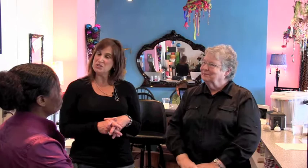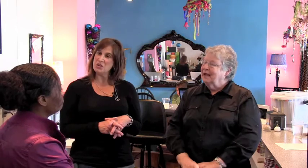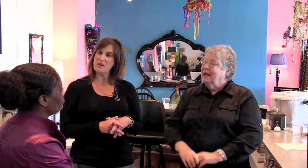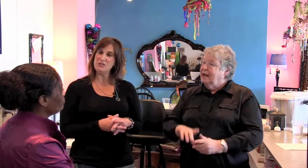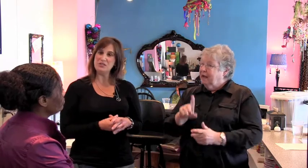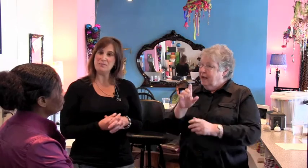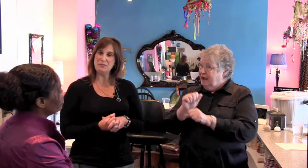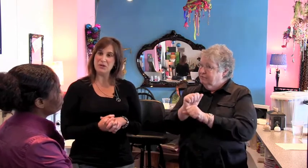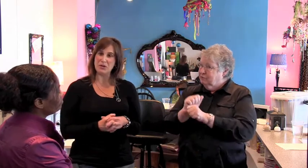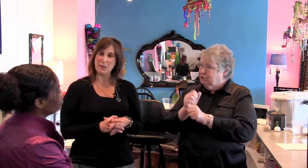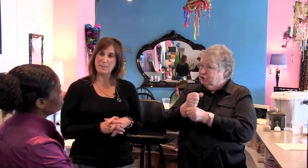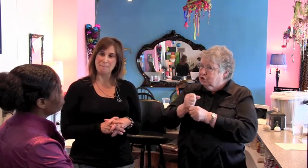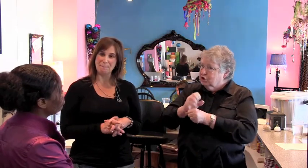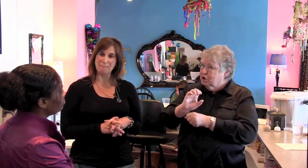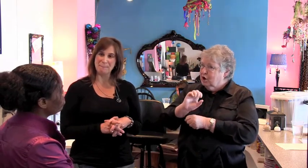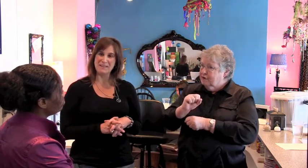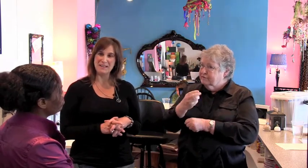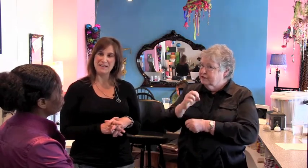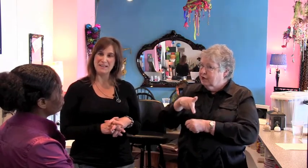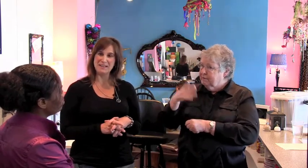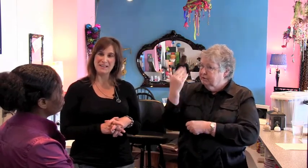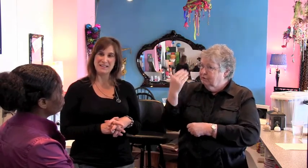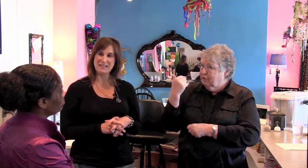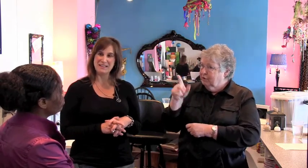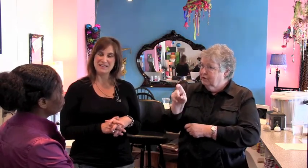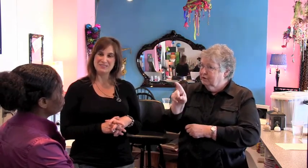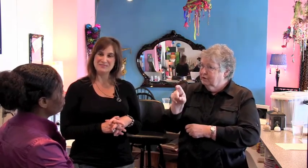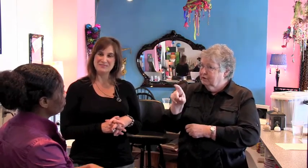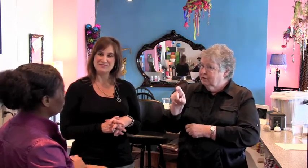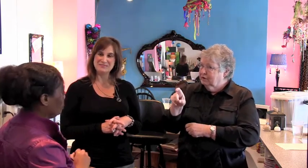Have you worked in a coffee shop before?